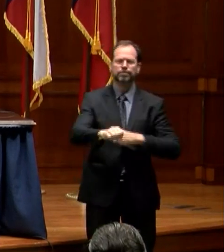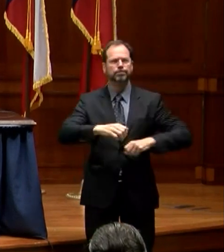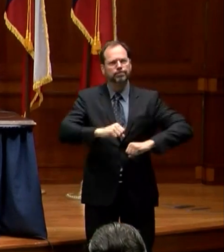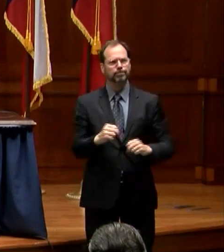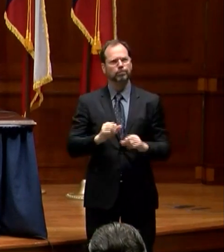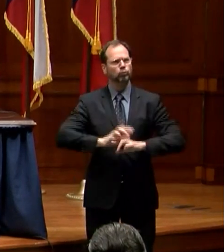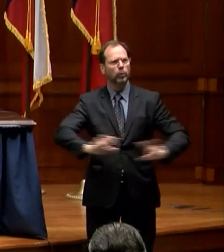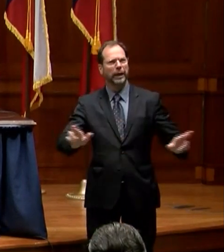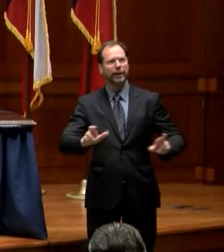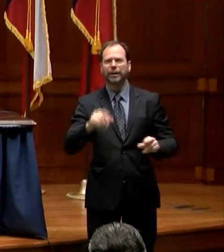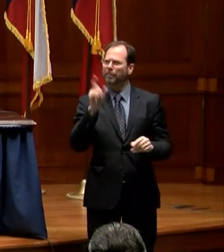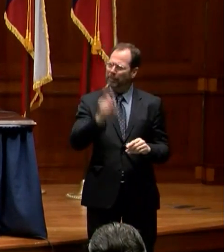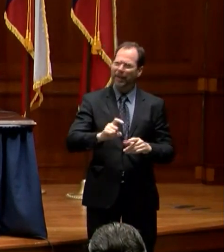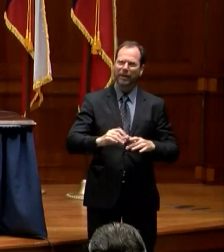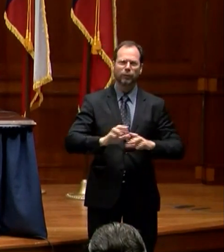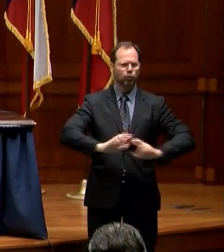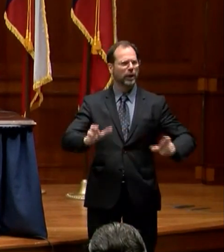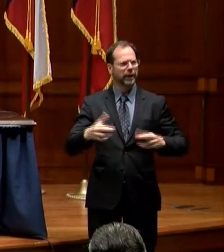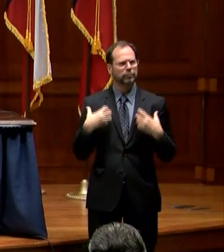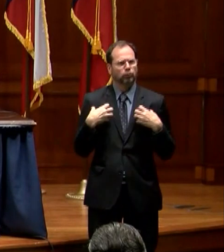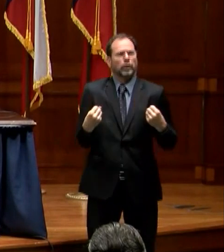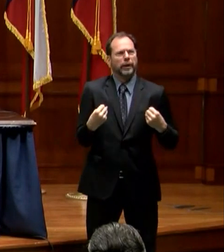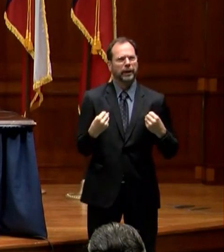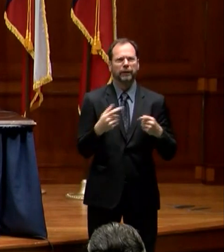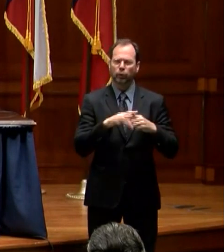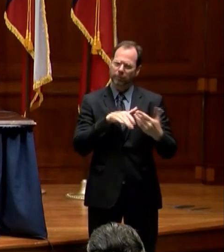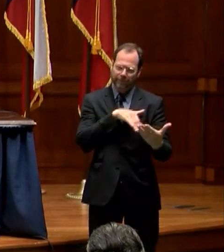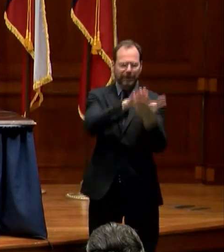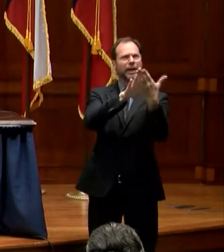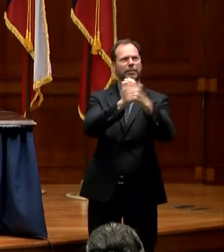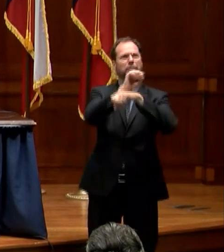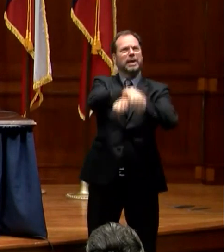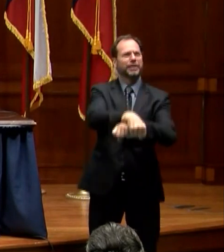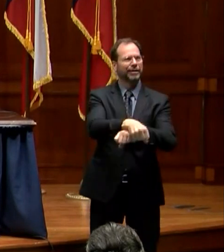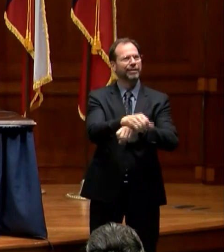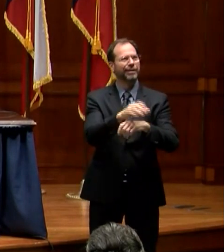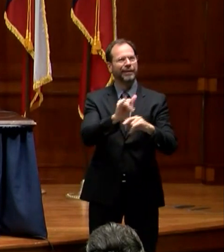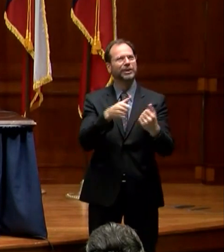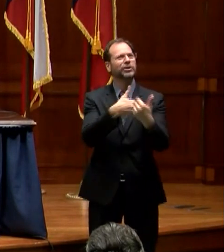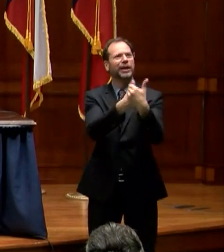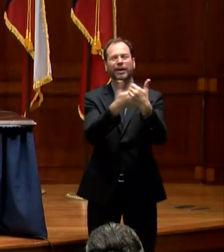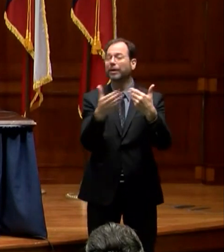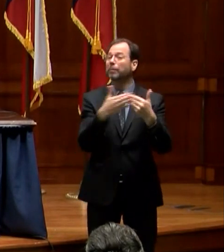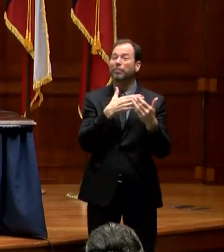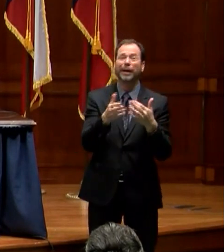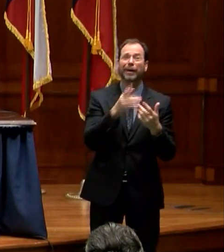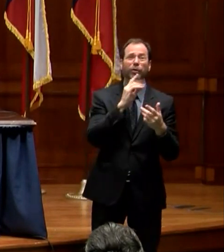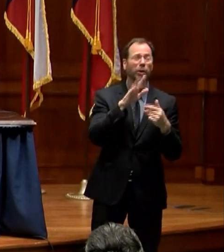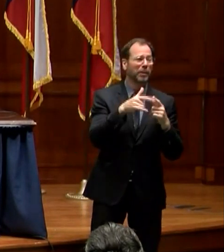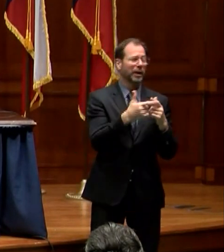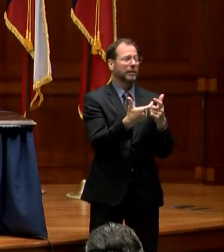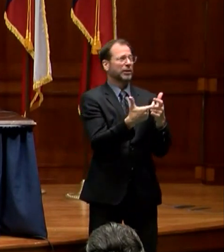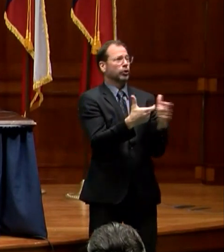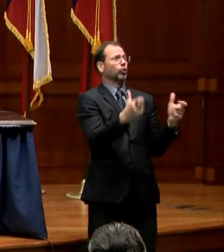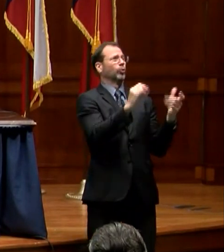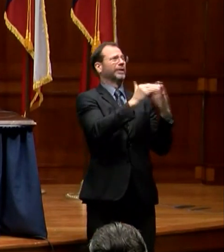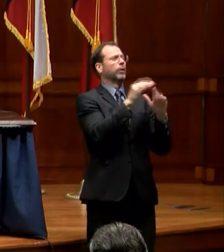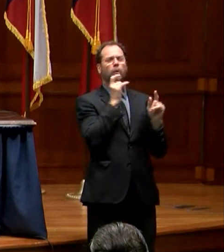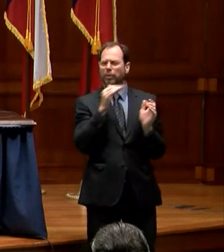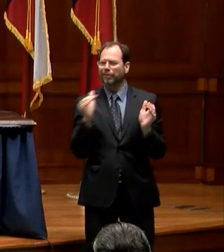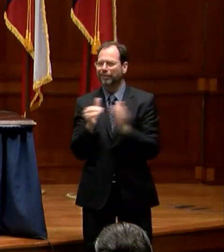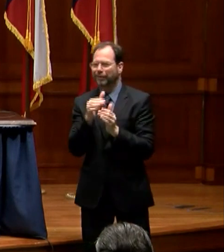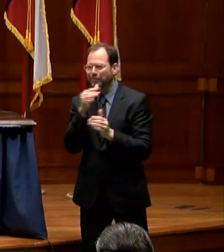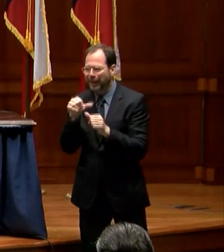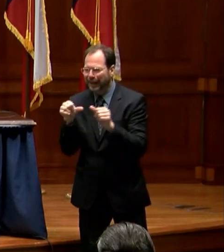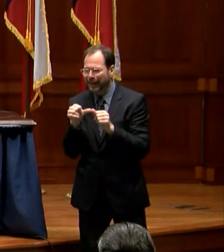understand that they must be resilient to overcome the challenge that we're dealing with. And it doesn't matter if you're talking about a large urban area or a rural area. We got people in the